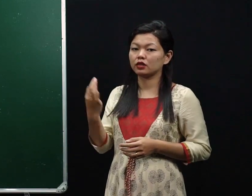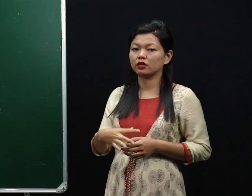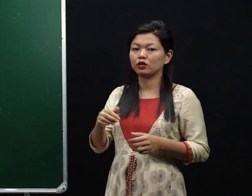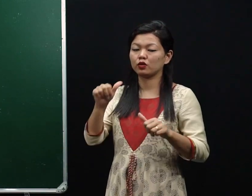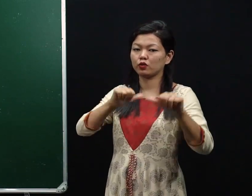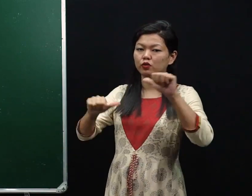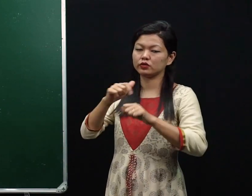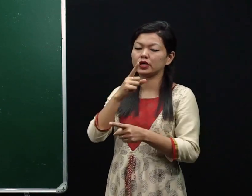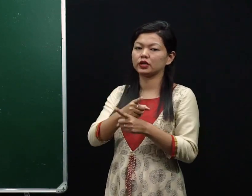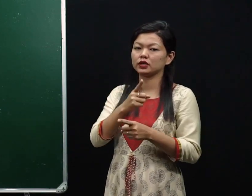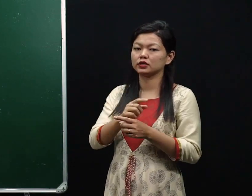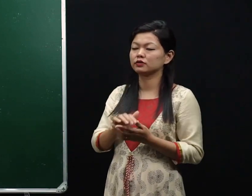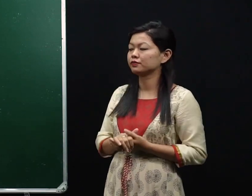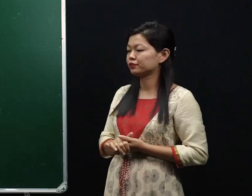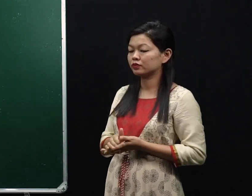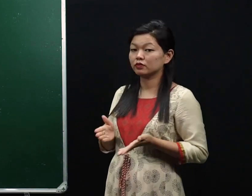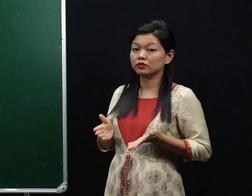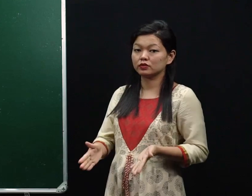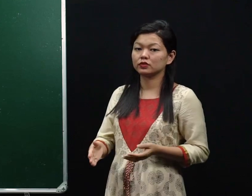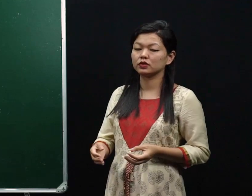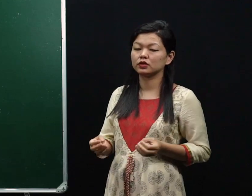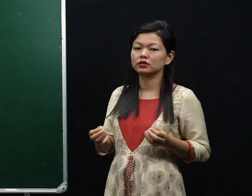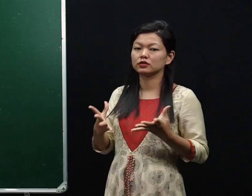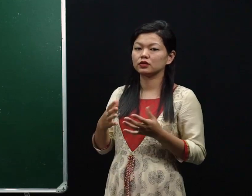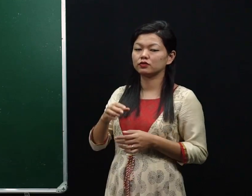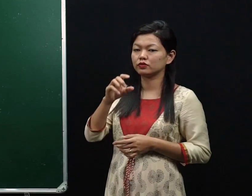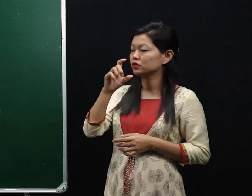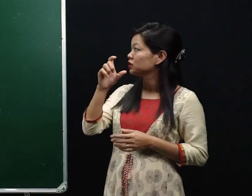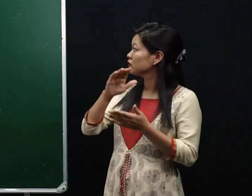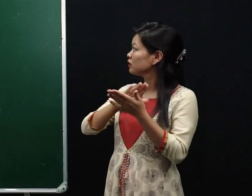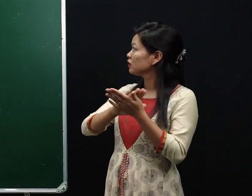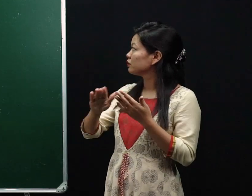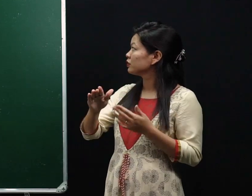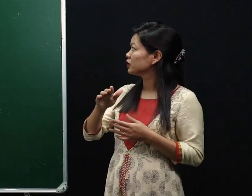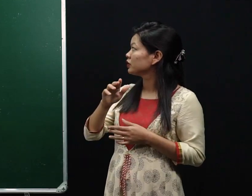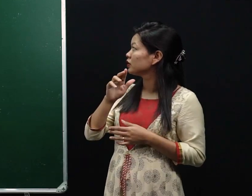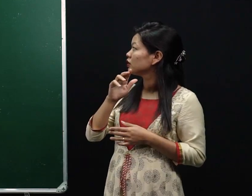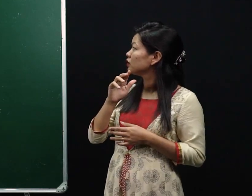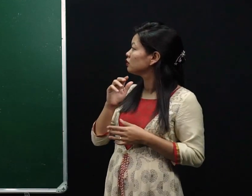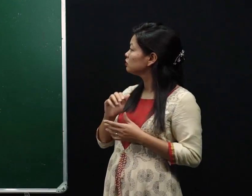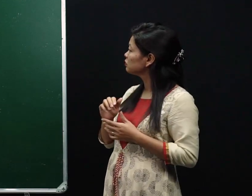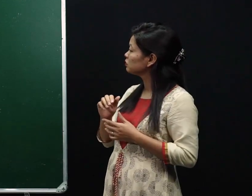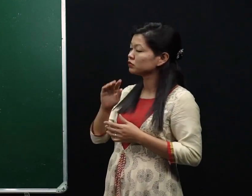will start with our chapter 4, that is materials, metals, and non-metals. Clear?